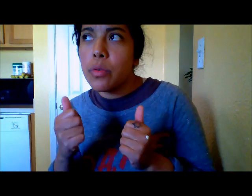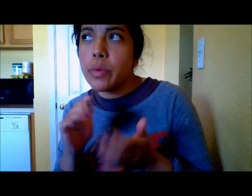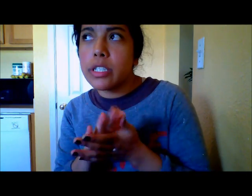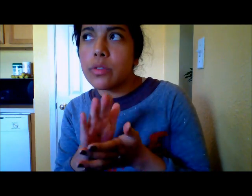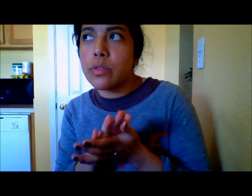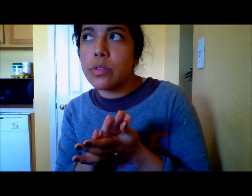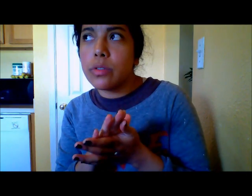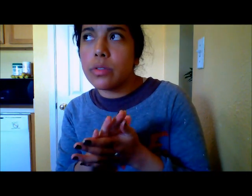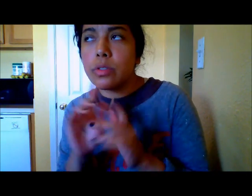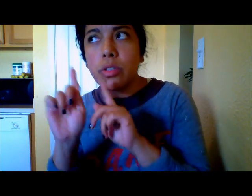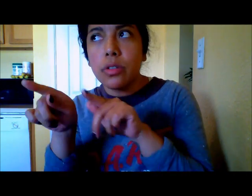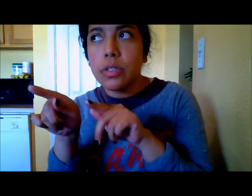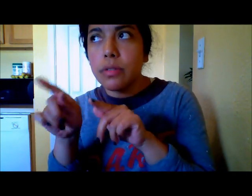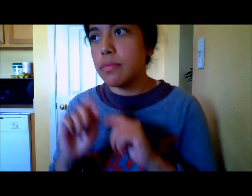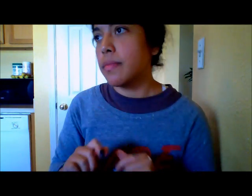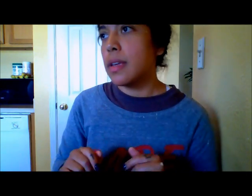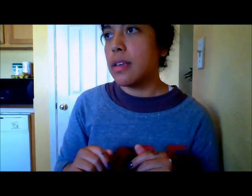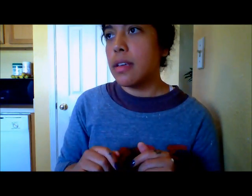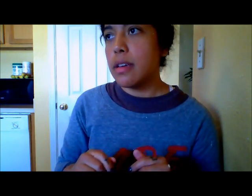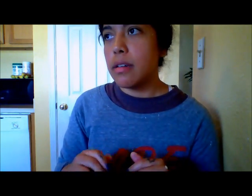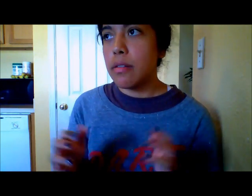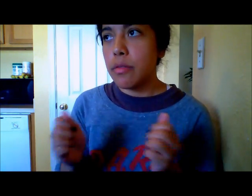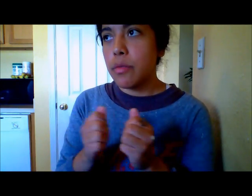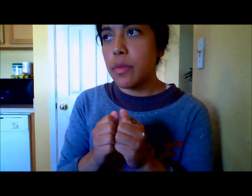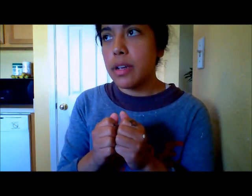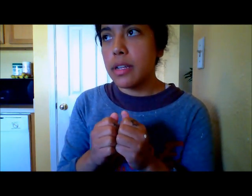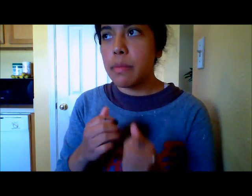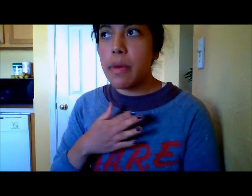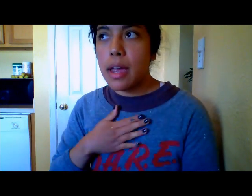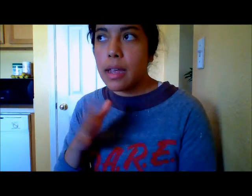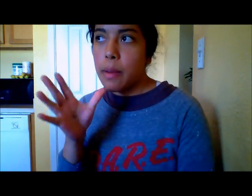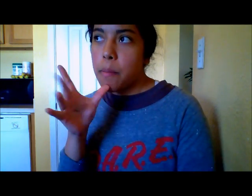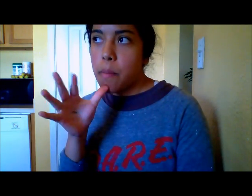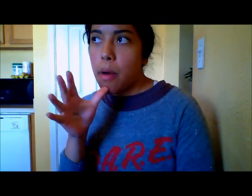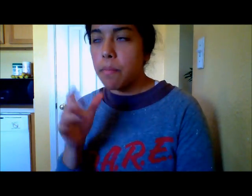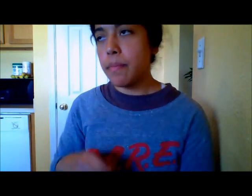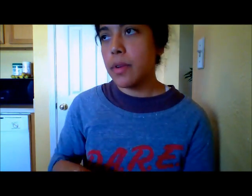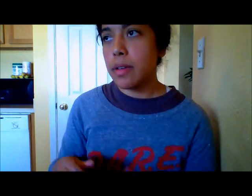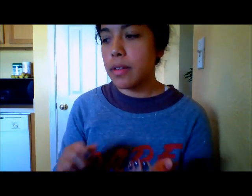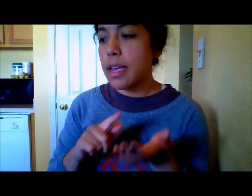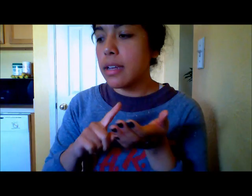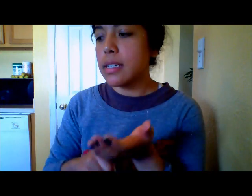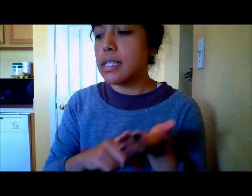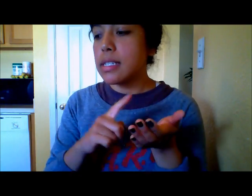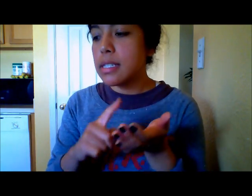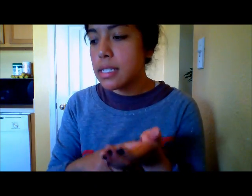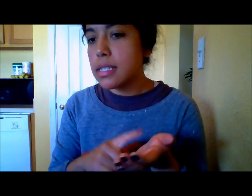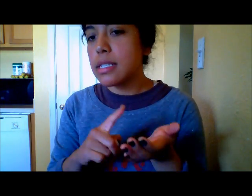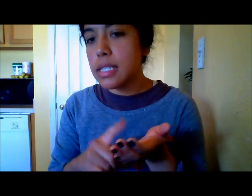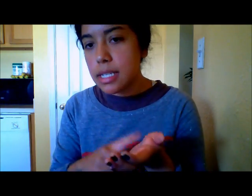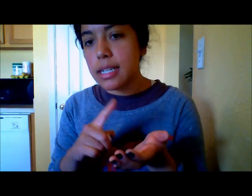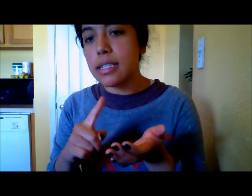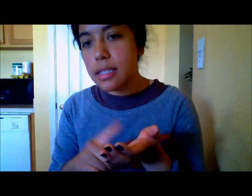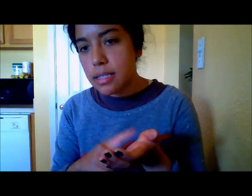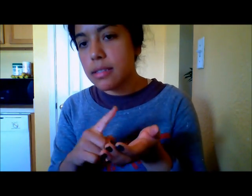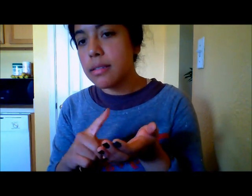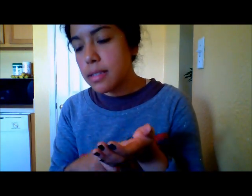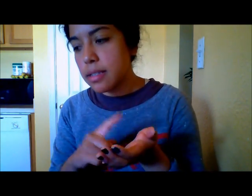which school to go to with my mom. Okay, discuss.